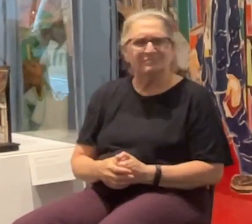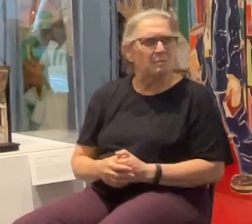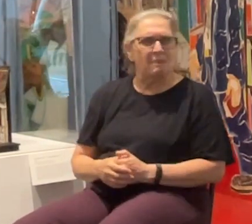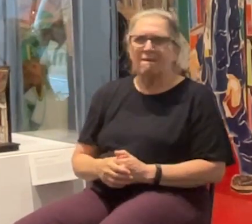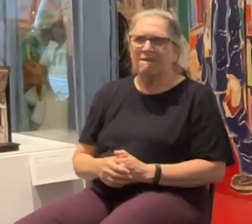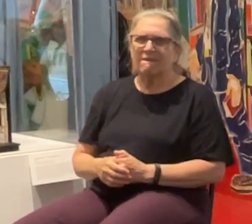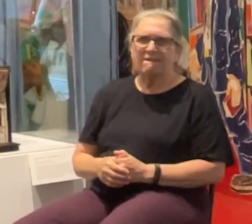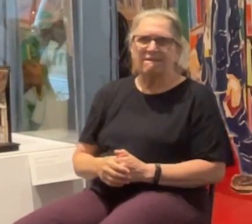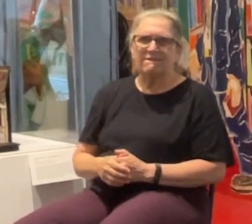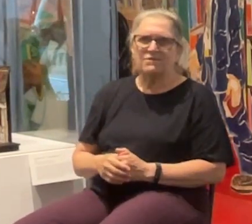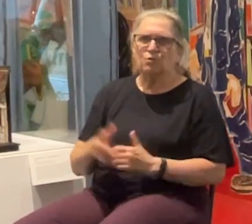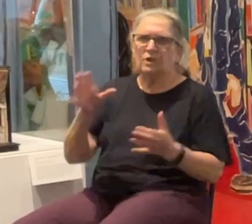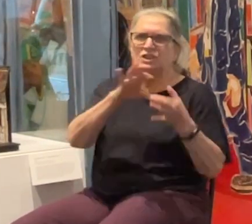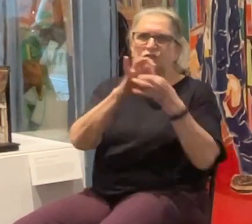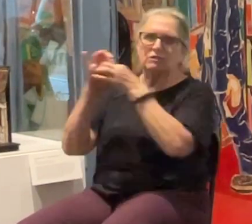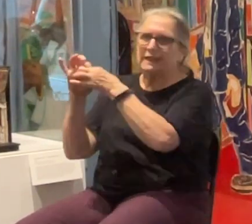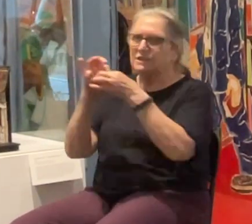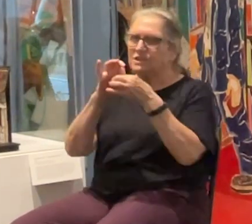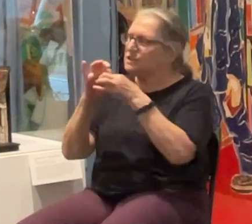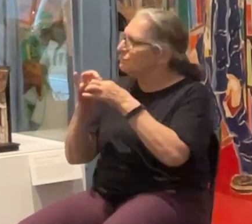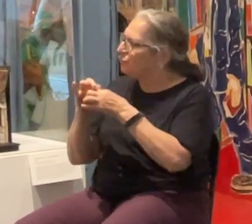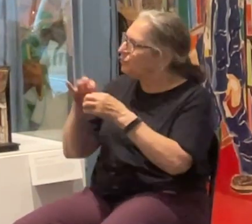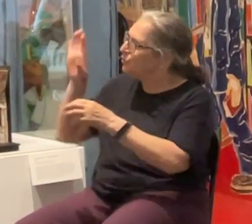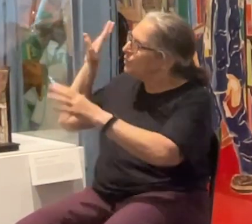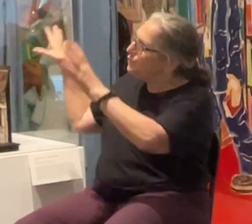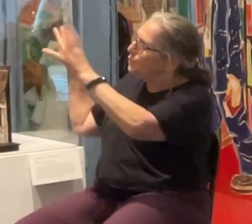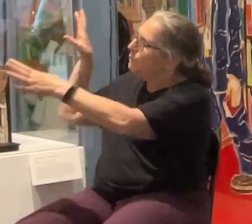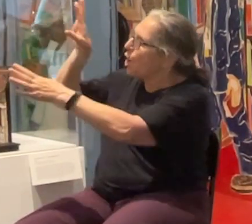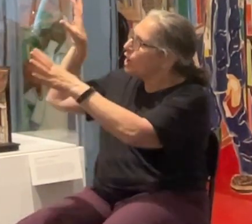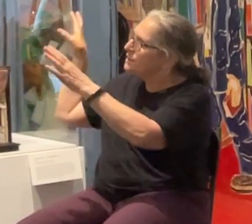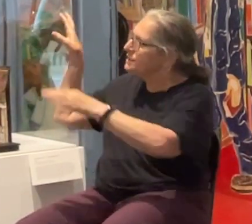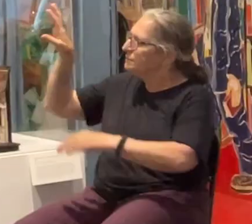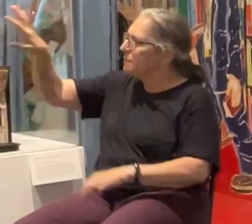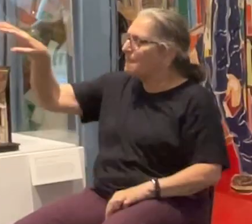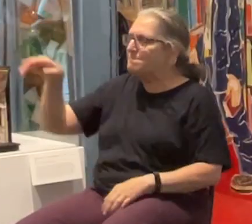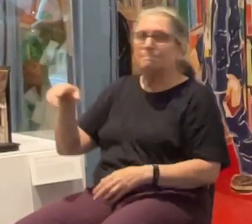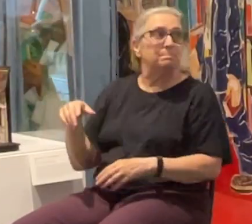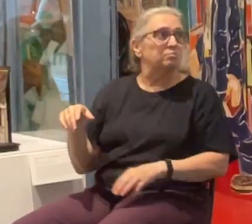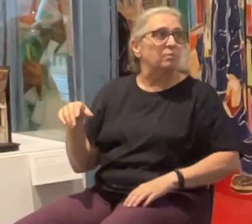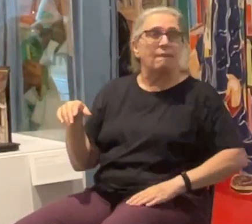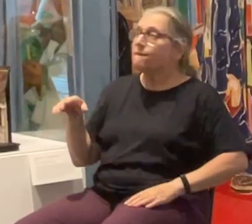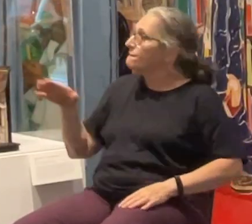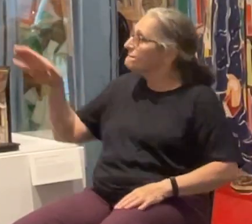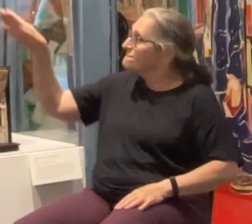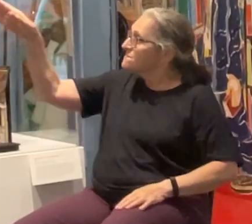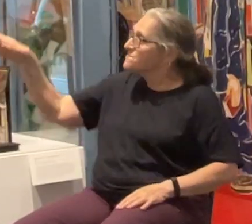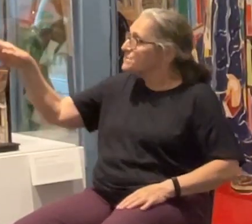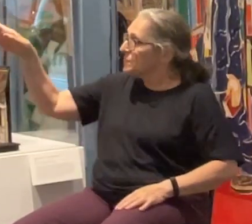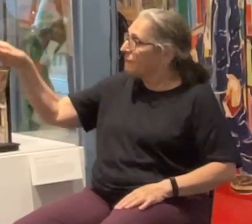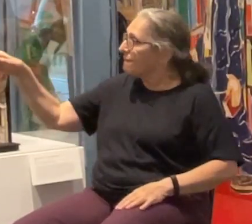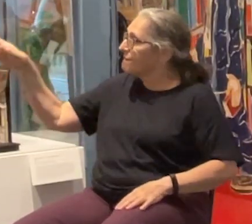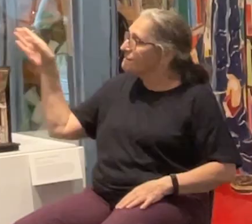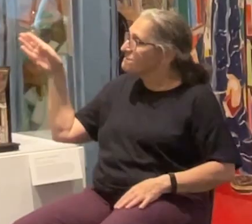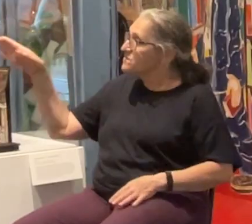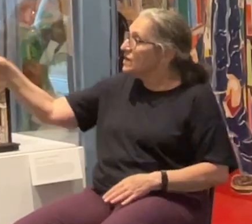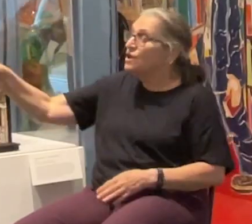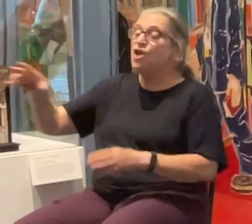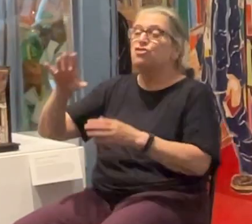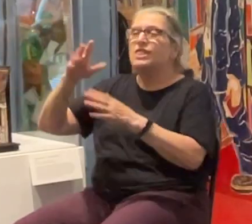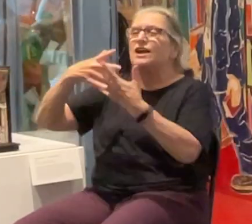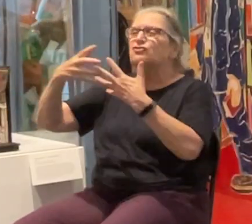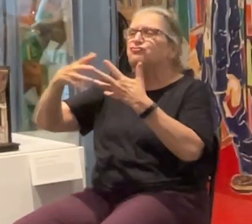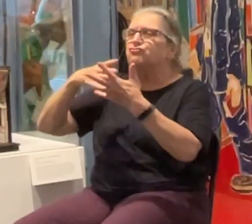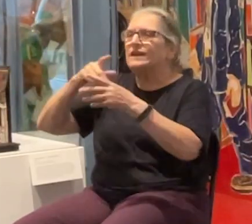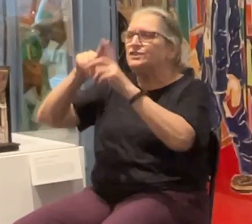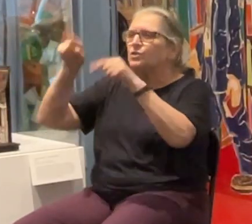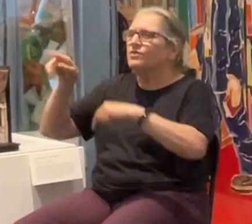So, what's the relationship between the two parts? Yeah, so that half, which kind of is splitting where the end of the gray stones is, that's